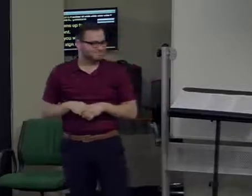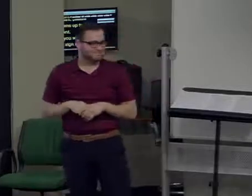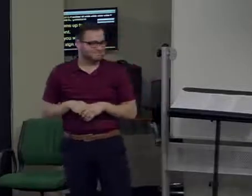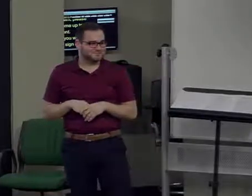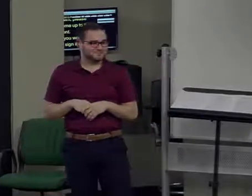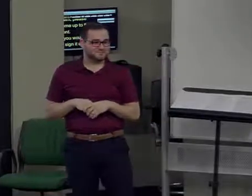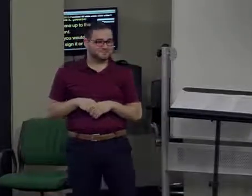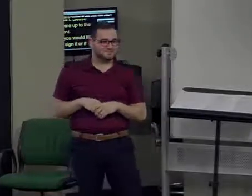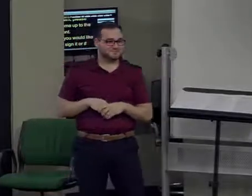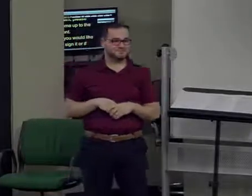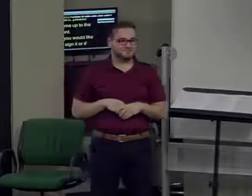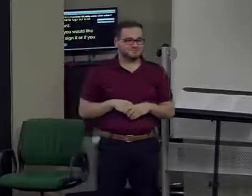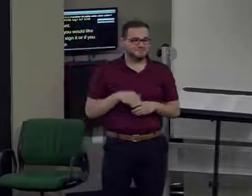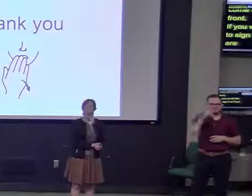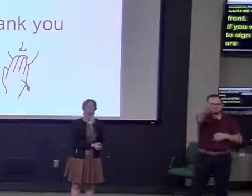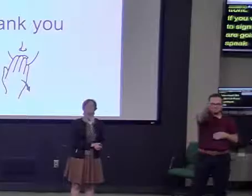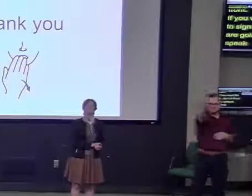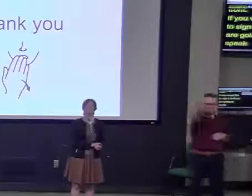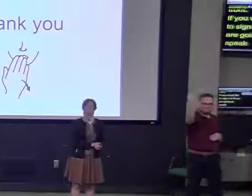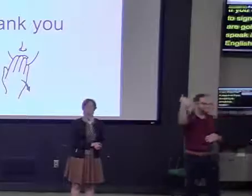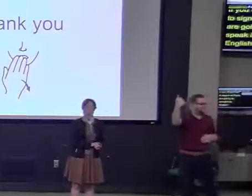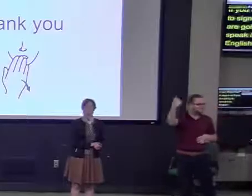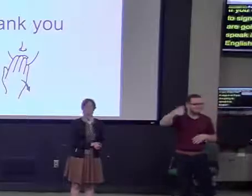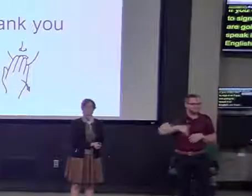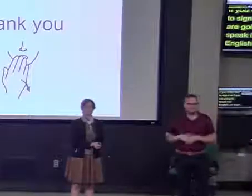front here.